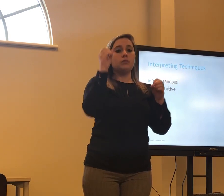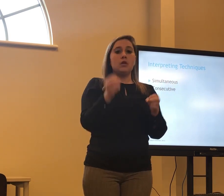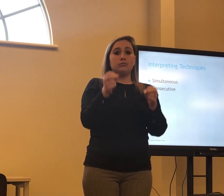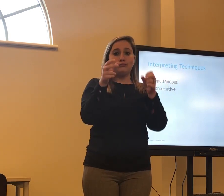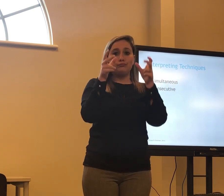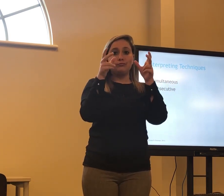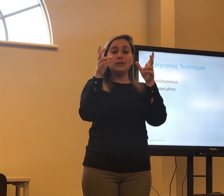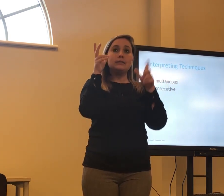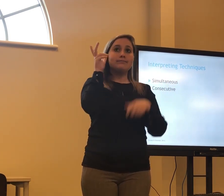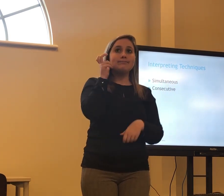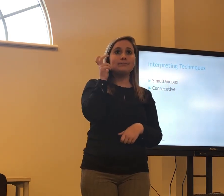going to put it on my hands.